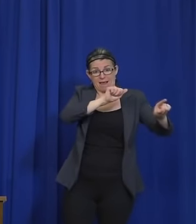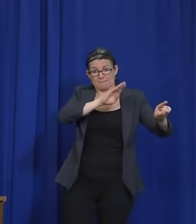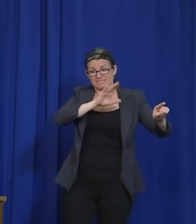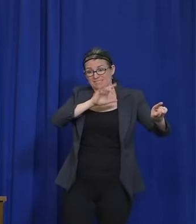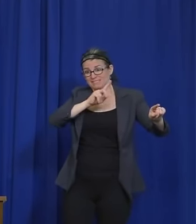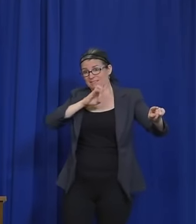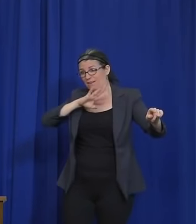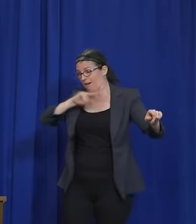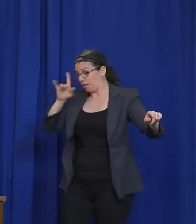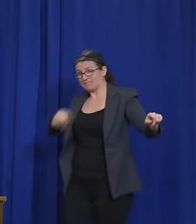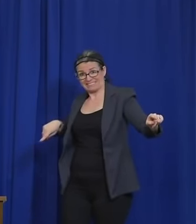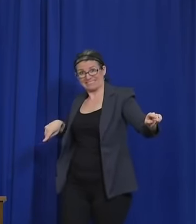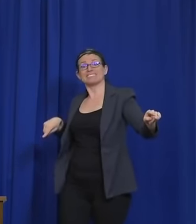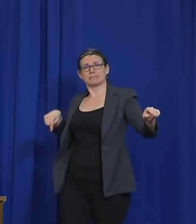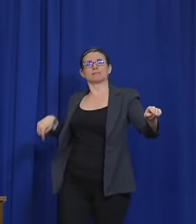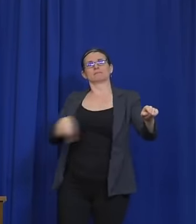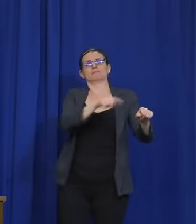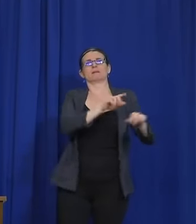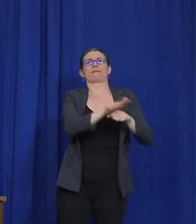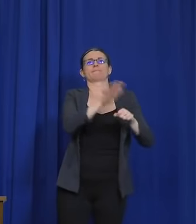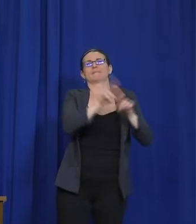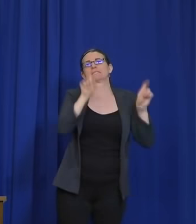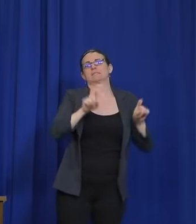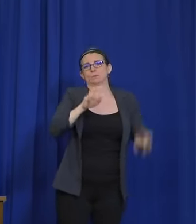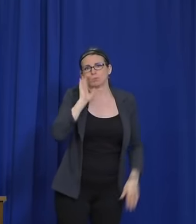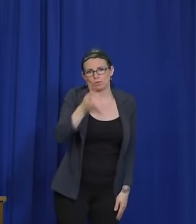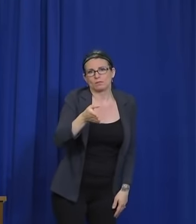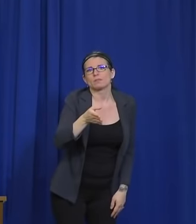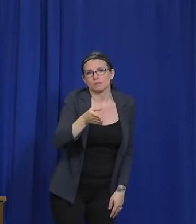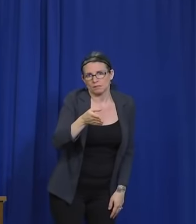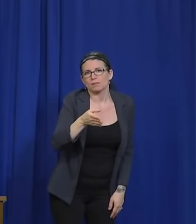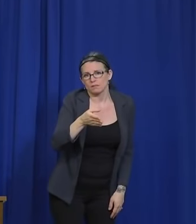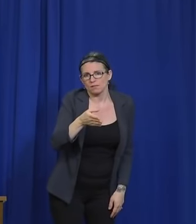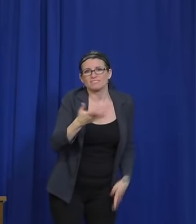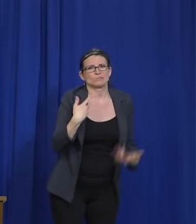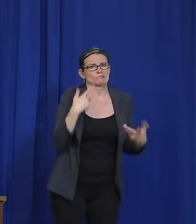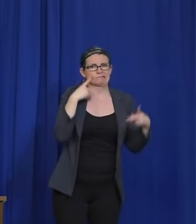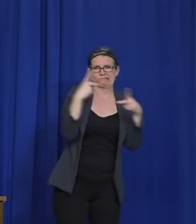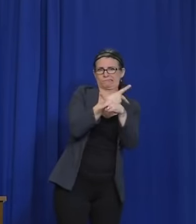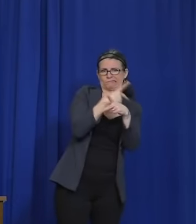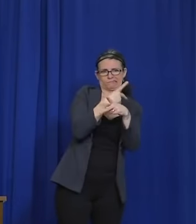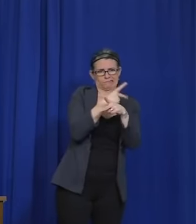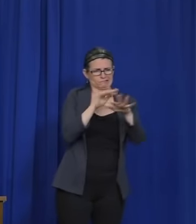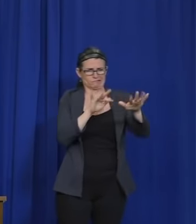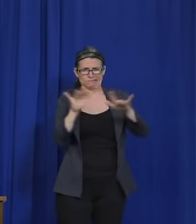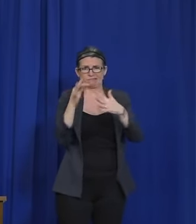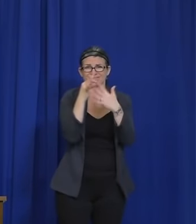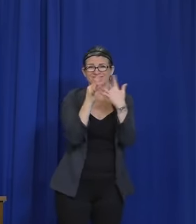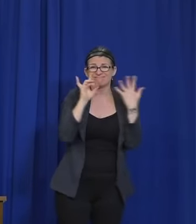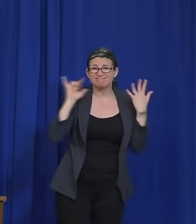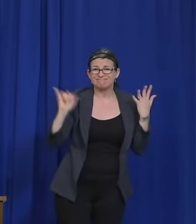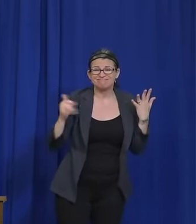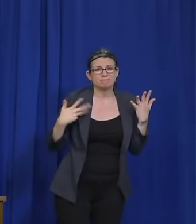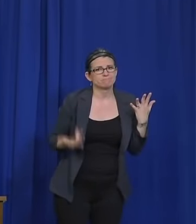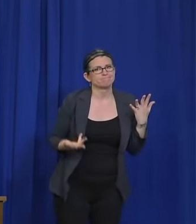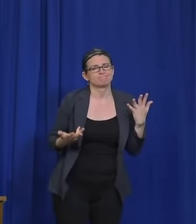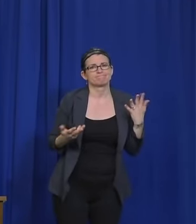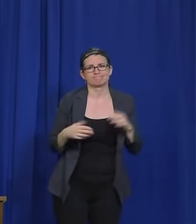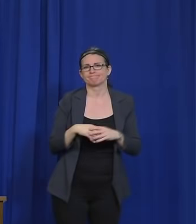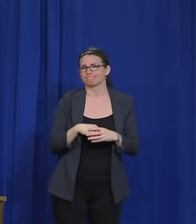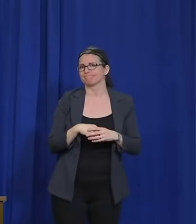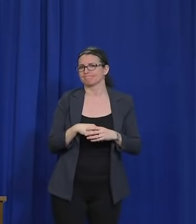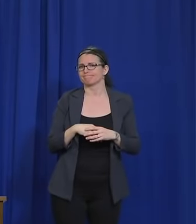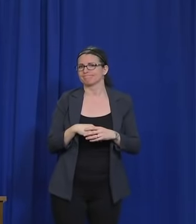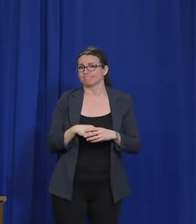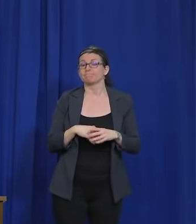single day to do what we can do to expand testing capacity, contact tracing, as well as the personal protective equipment that